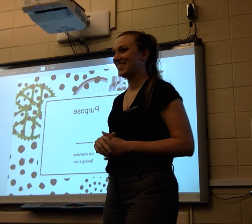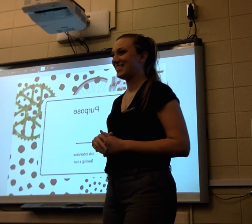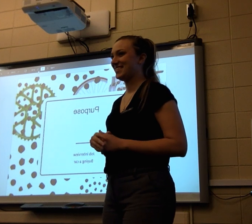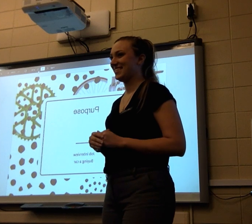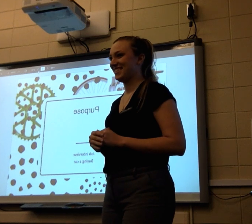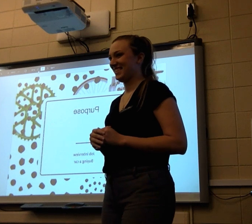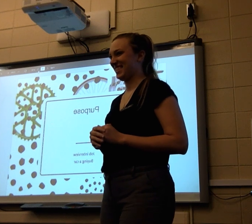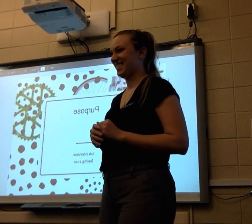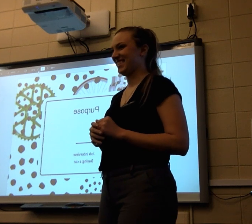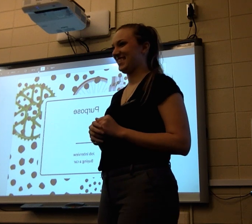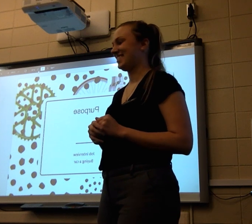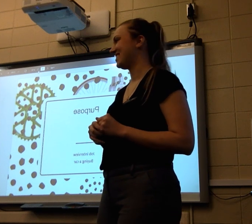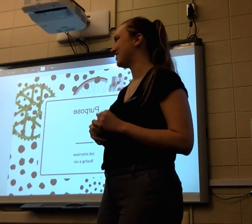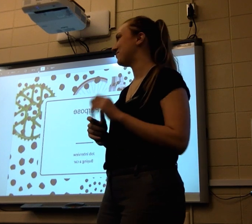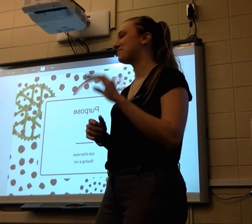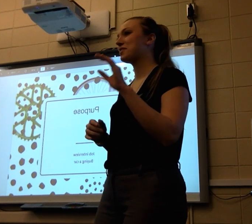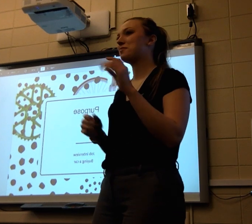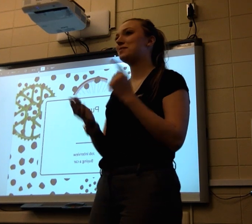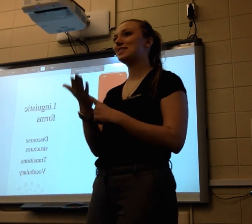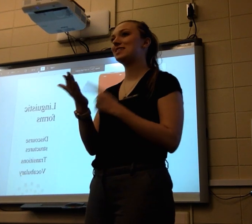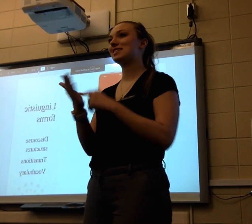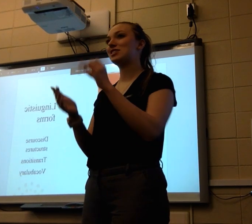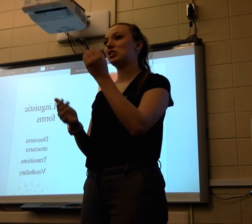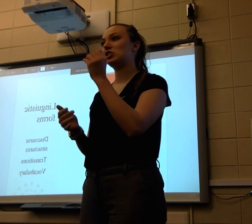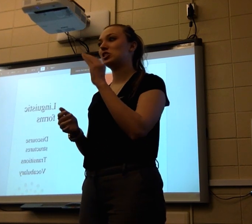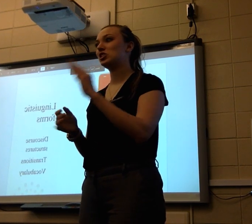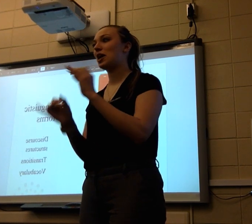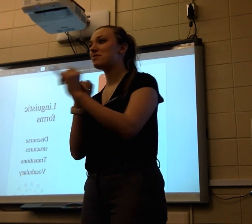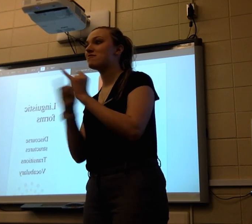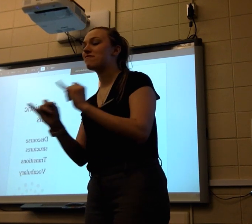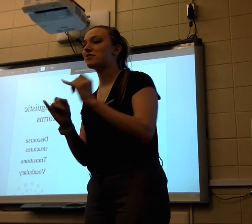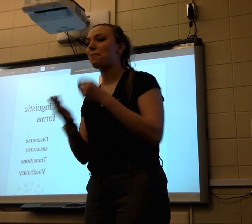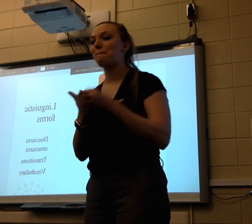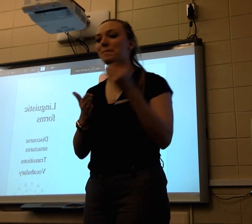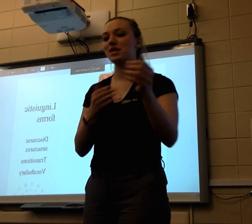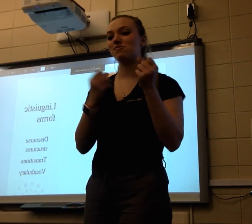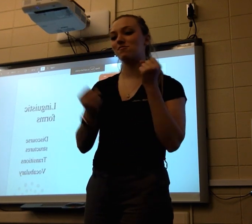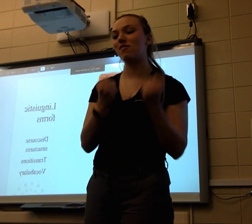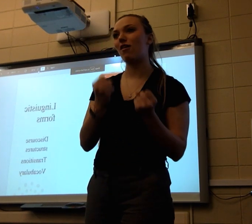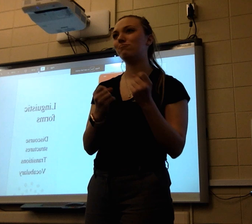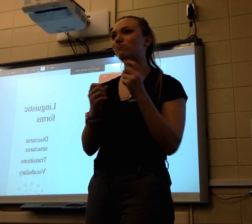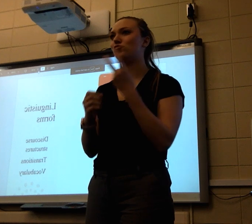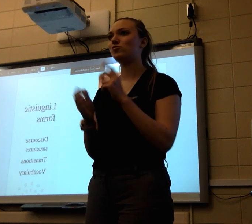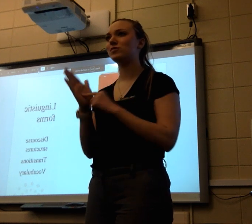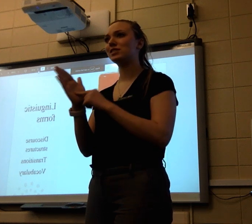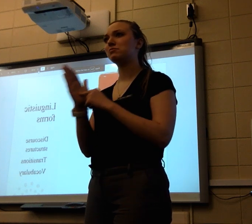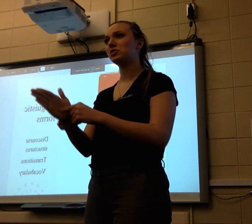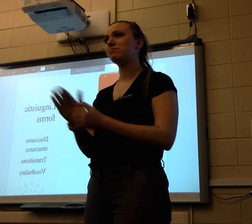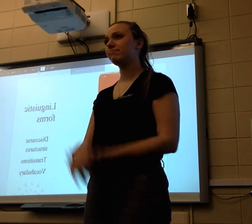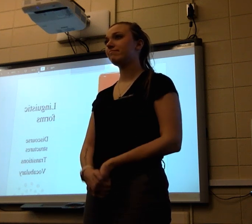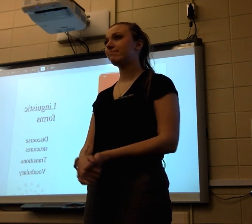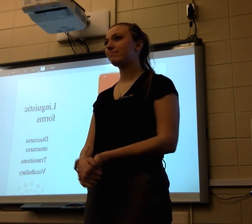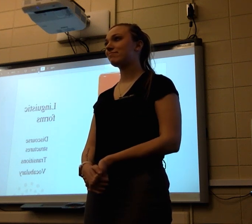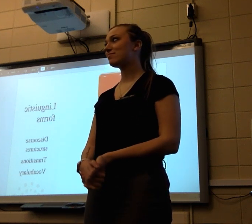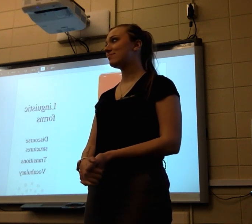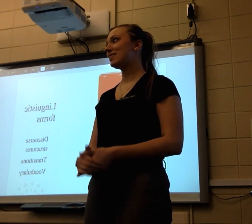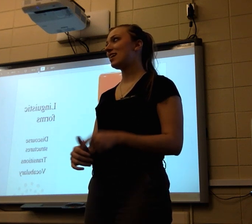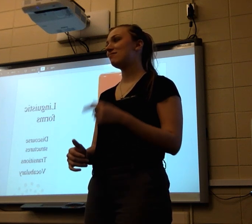about job interview and buying a car are some examples. The other reason why I love discourse